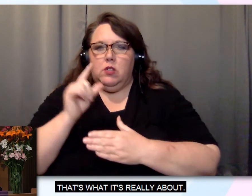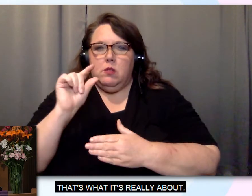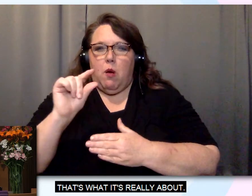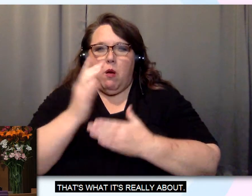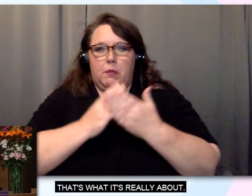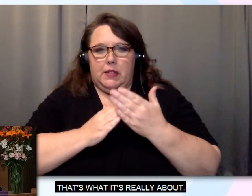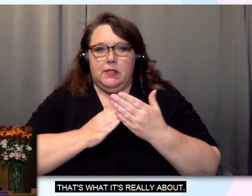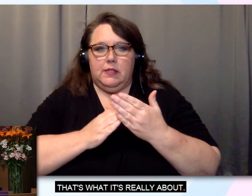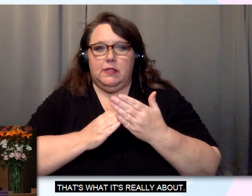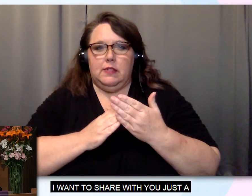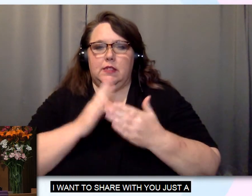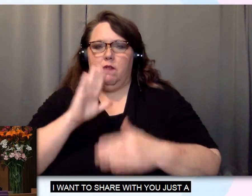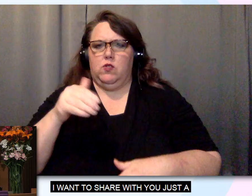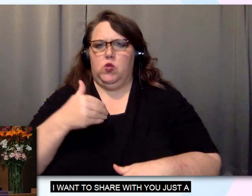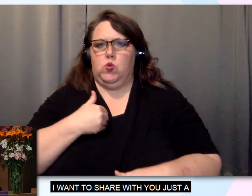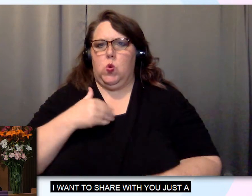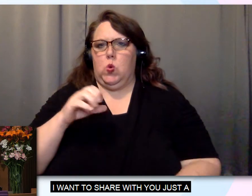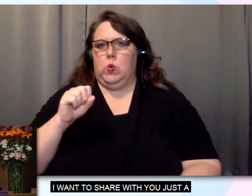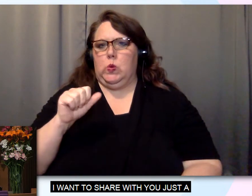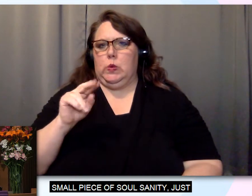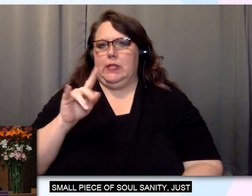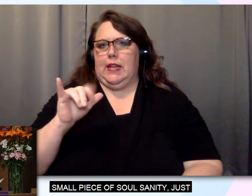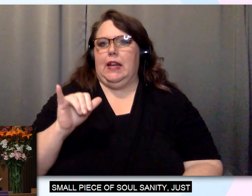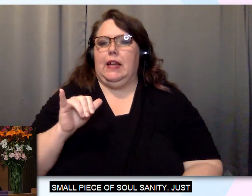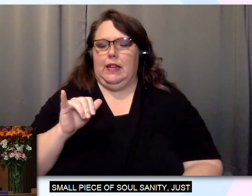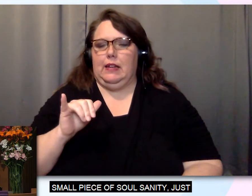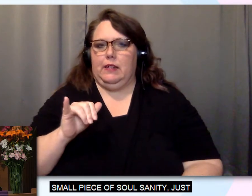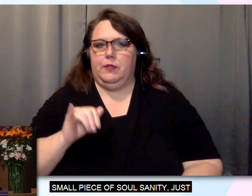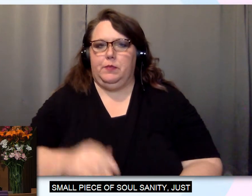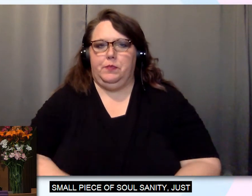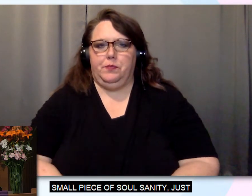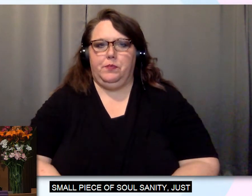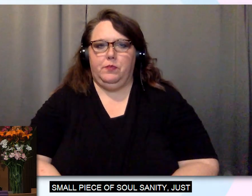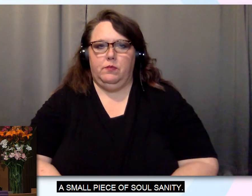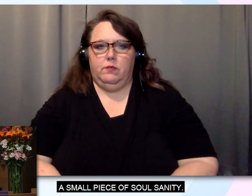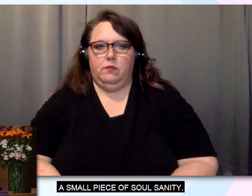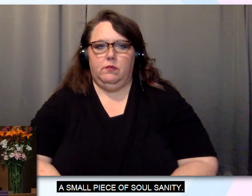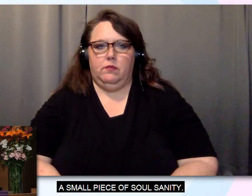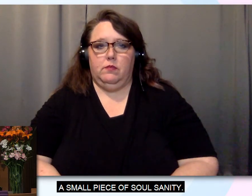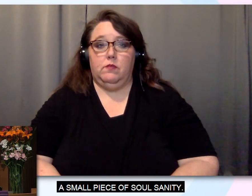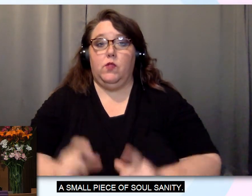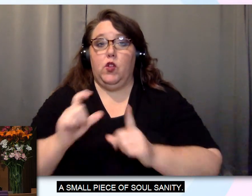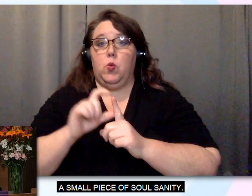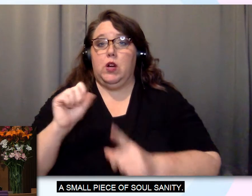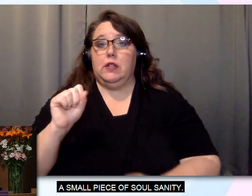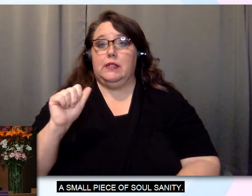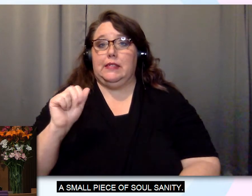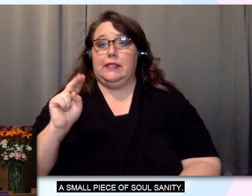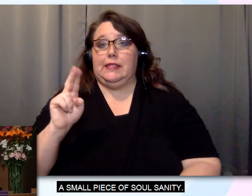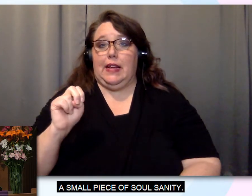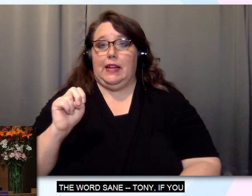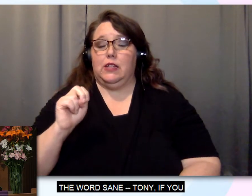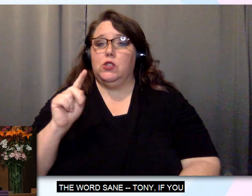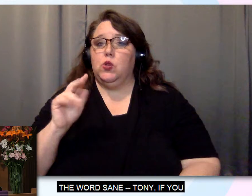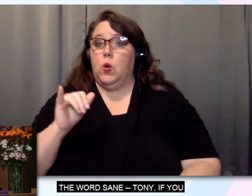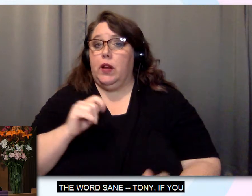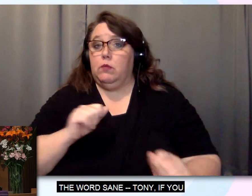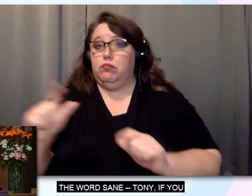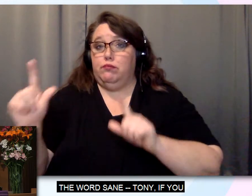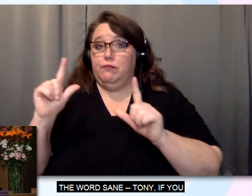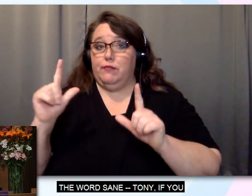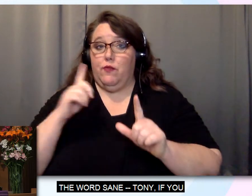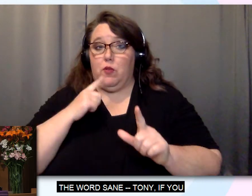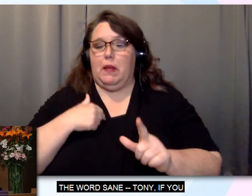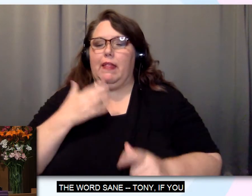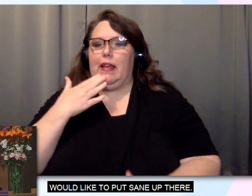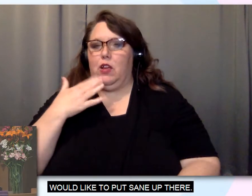share with you just a small piece of soul sanity. Just a small piece of soul sanity. The word sane. Tony,